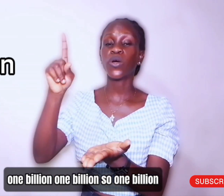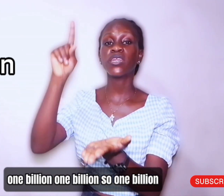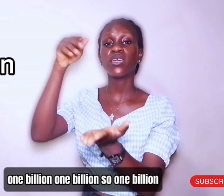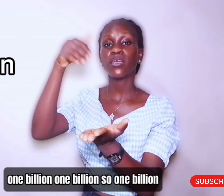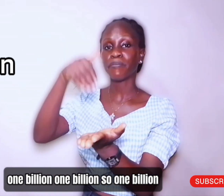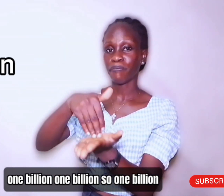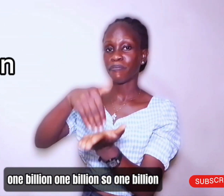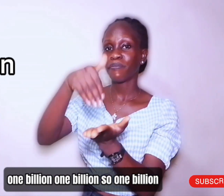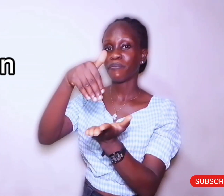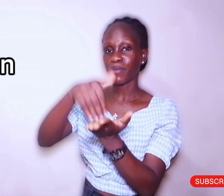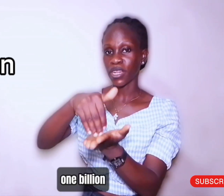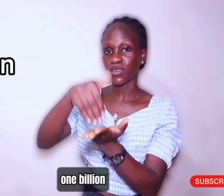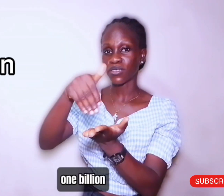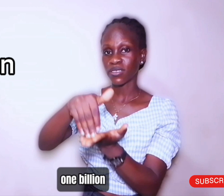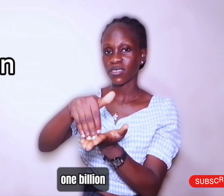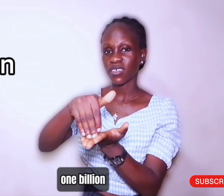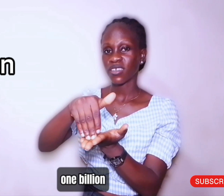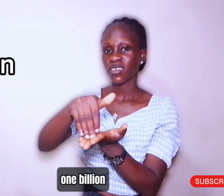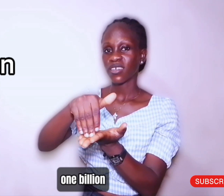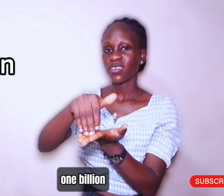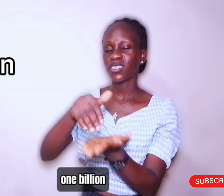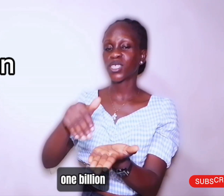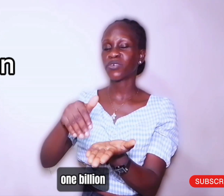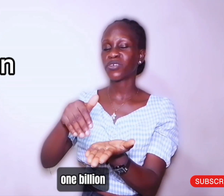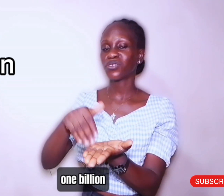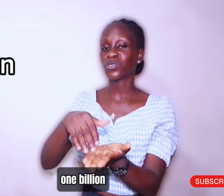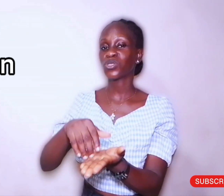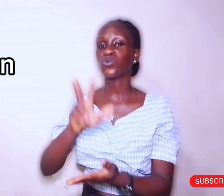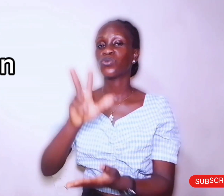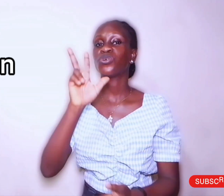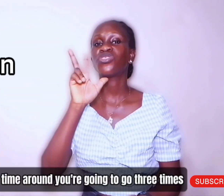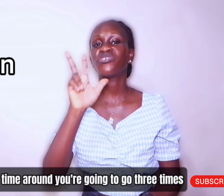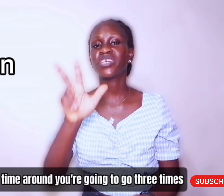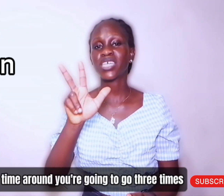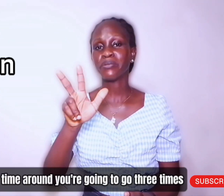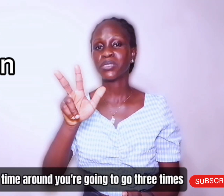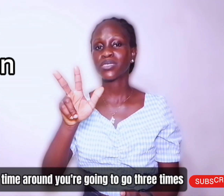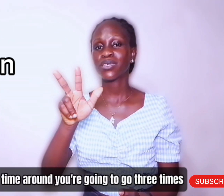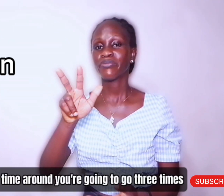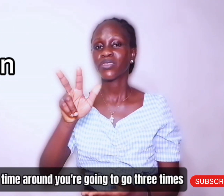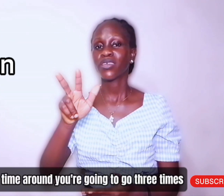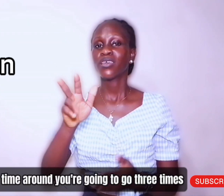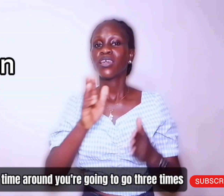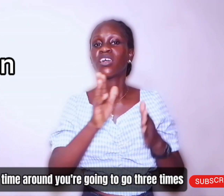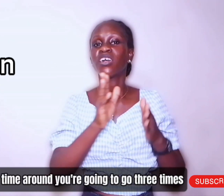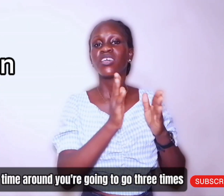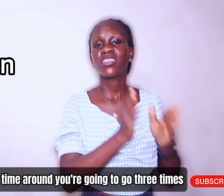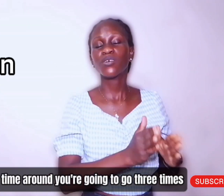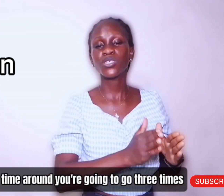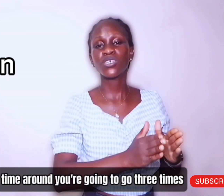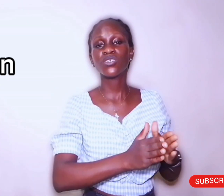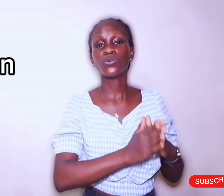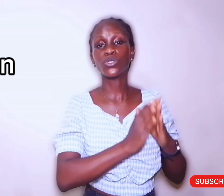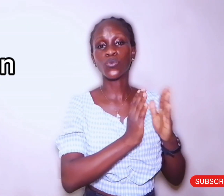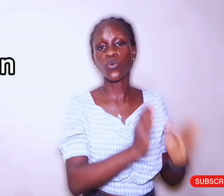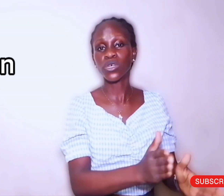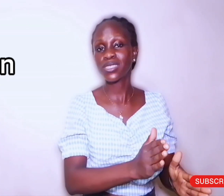billion, 1 billion. This time around you're going to go 3 times. 1,000